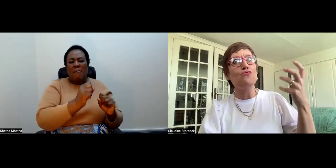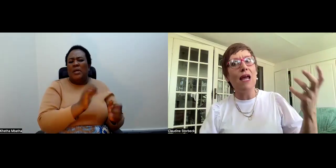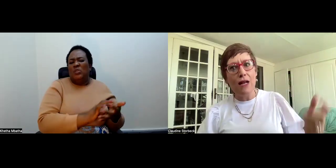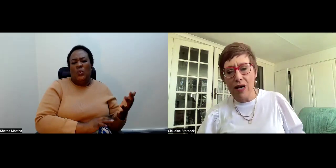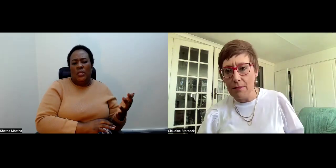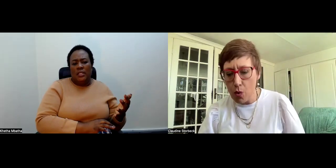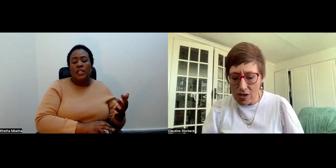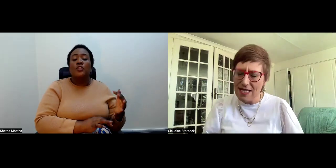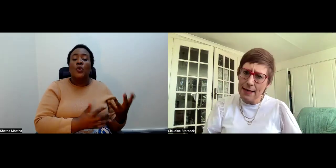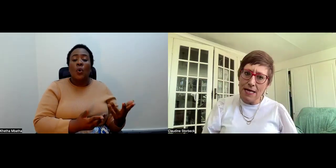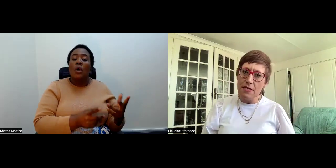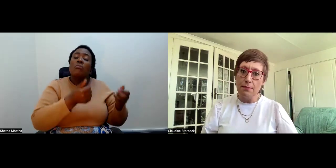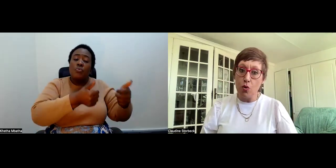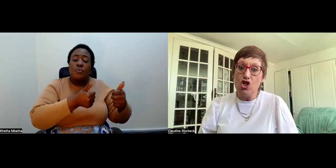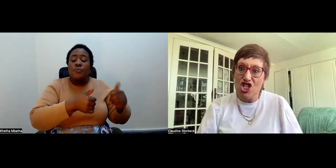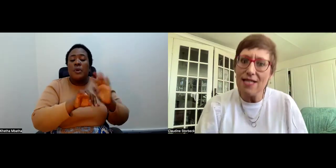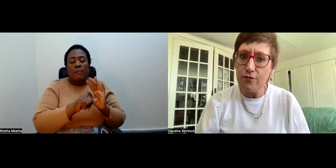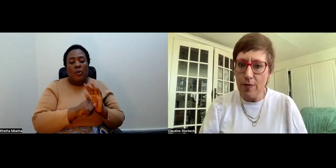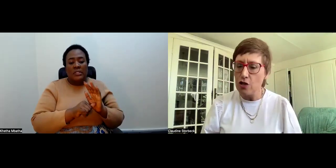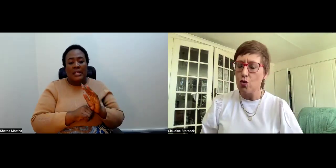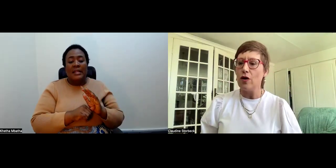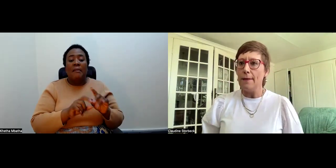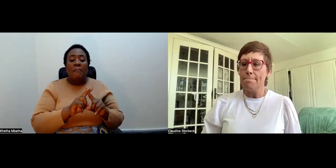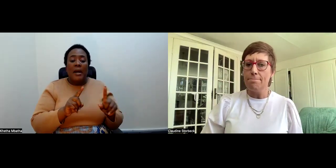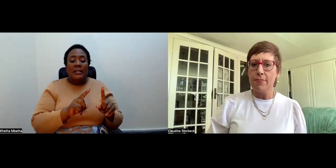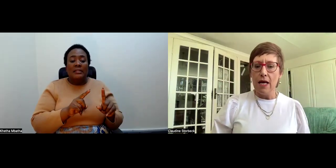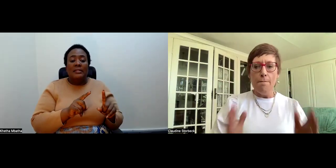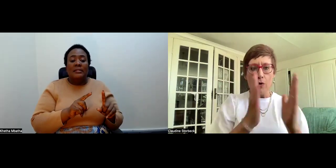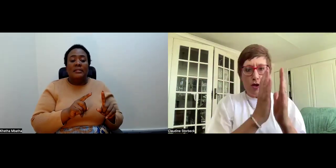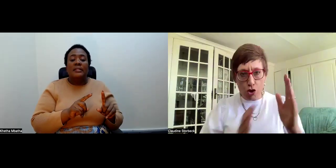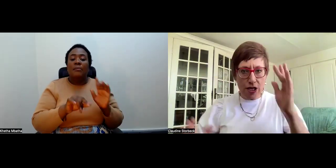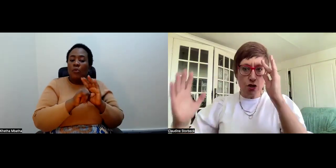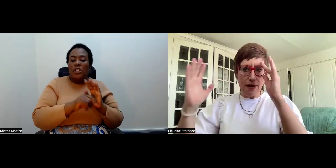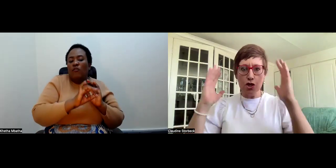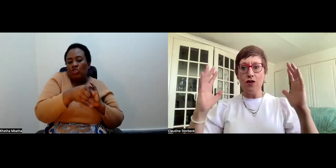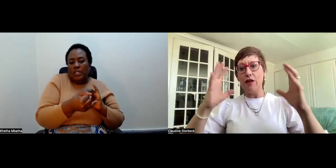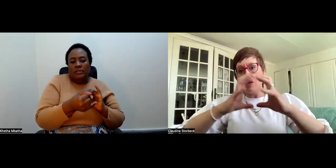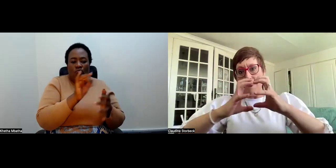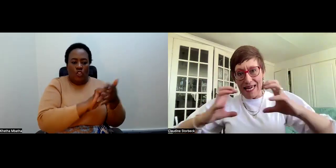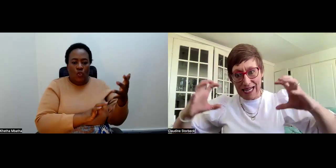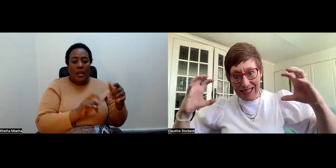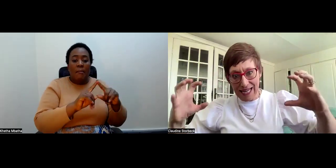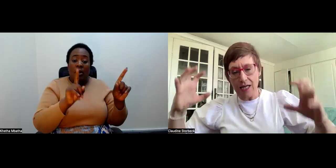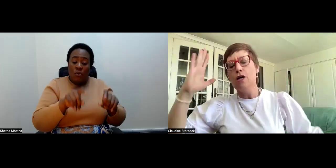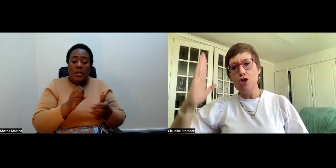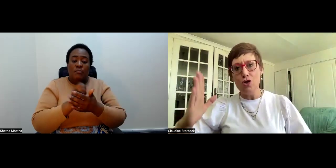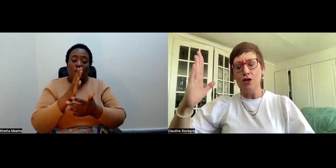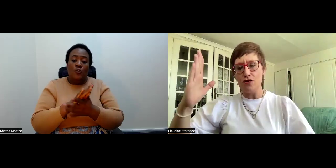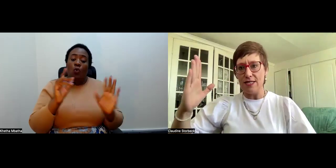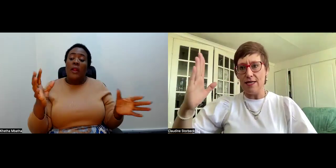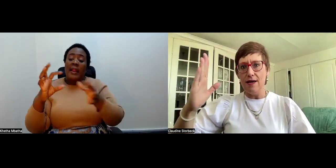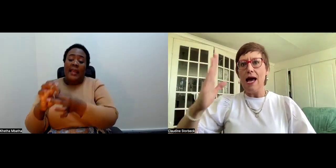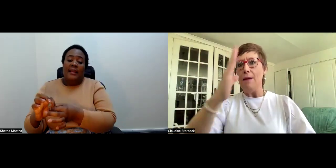storytelling is really, really important. And sometimes it's important just for being a story. But we do need to make sure that there is making a link